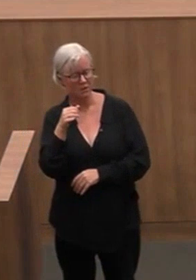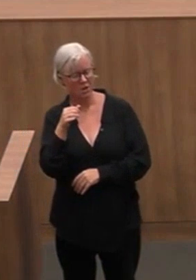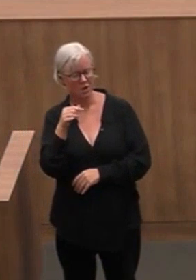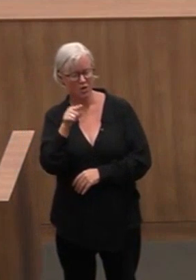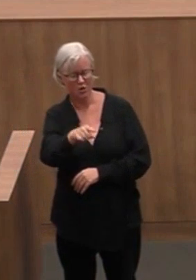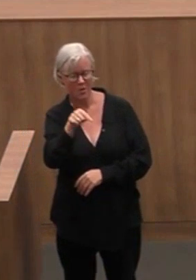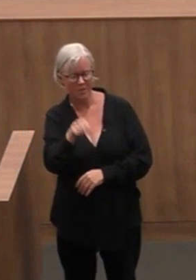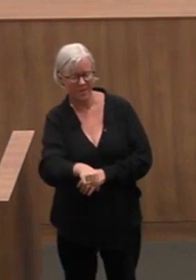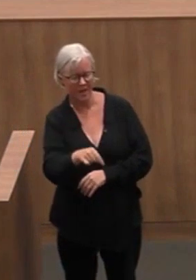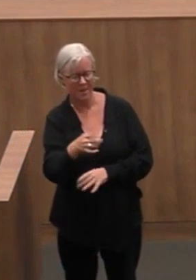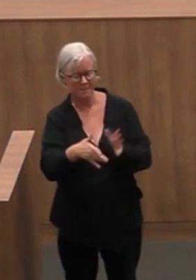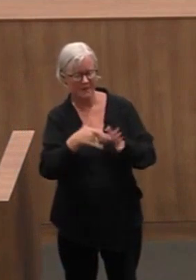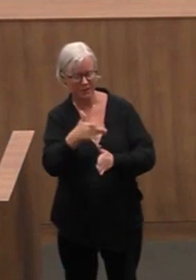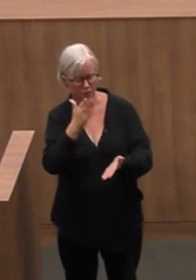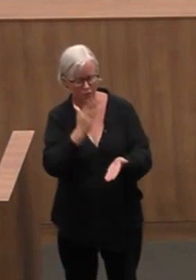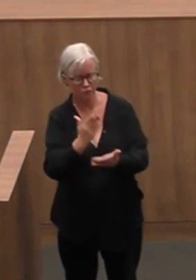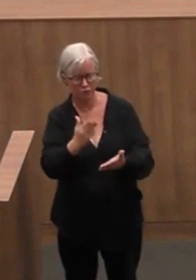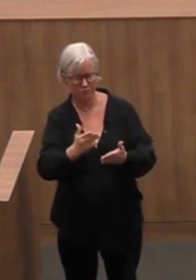the signs?